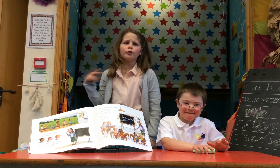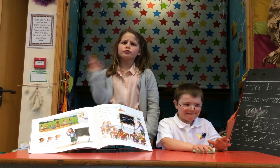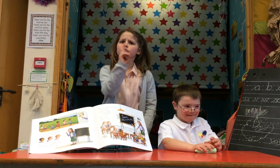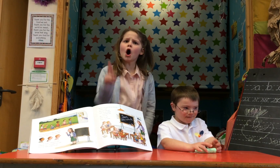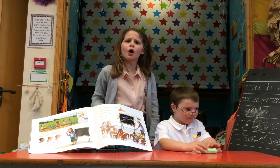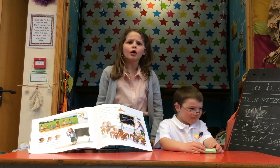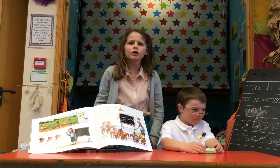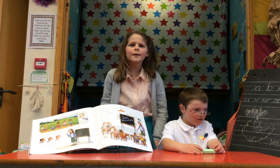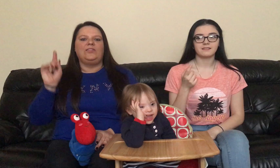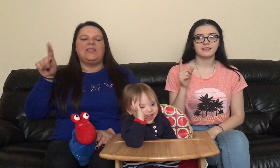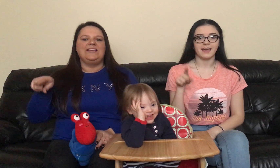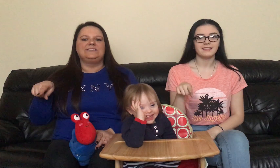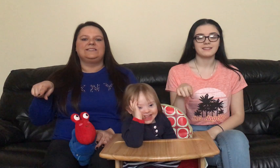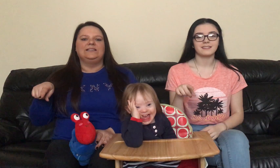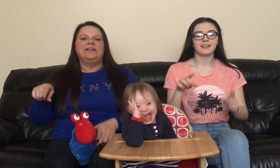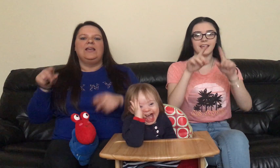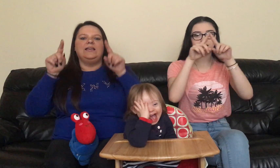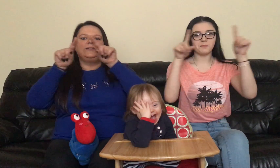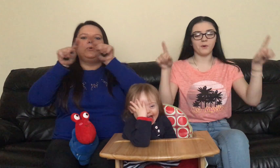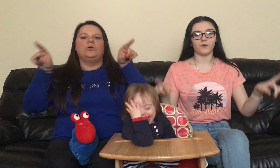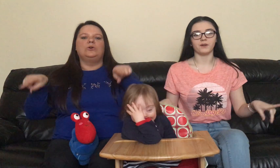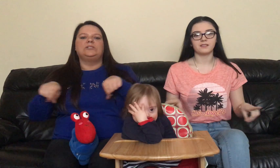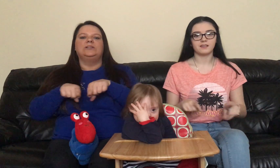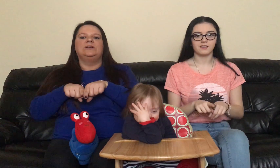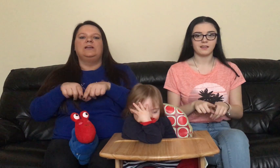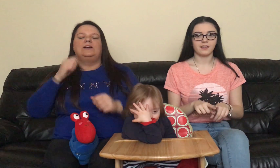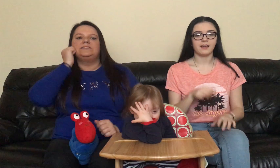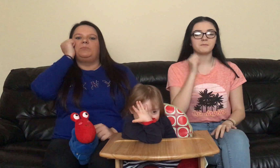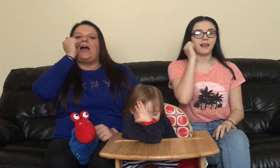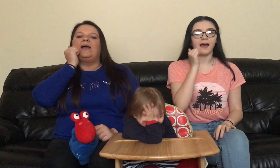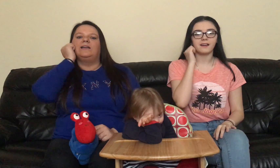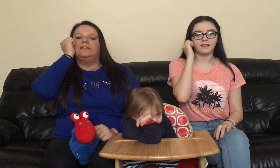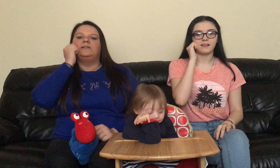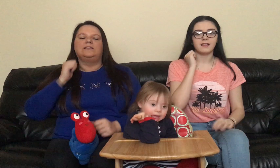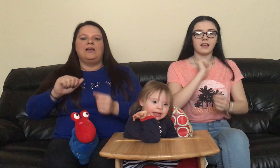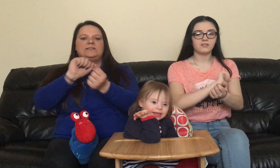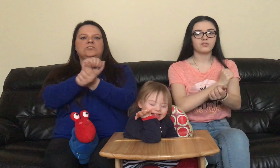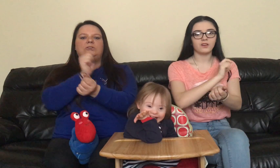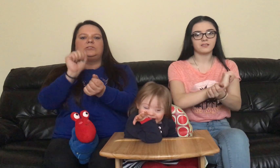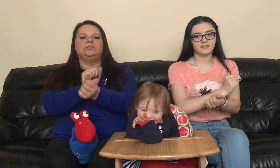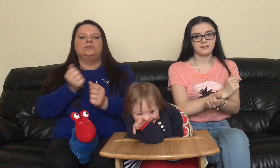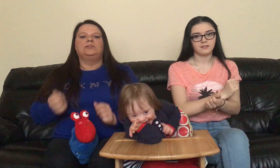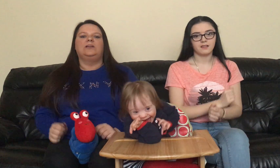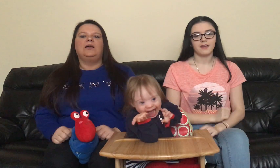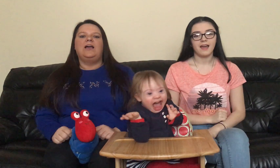don't talk. This is a board as black as soot.